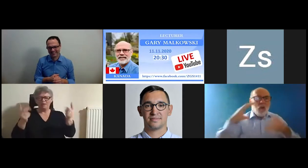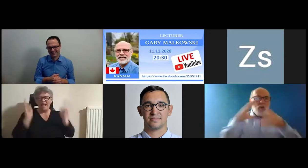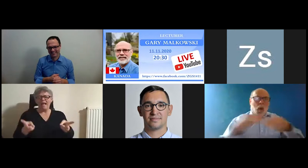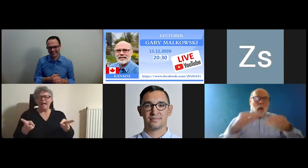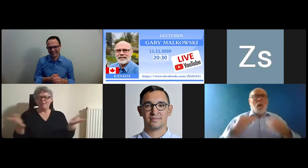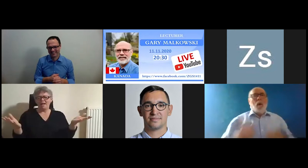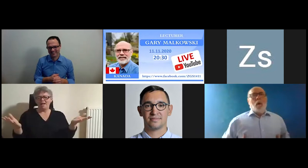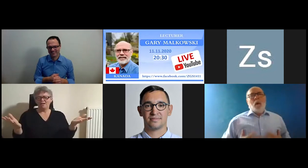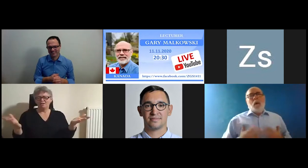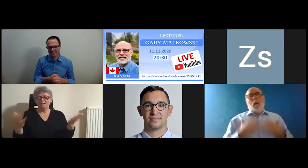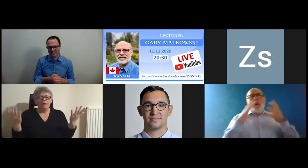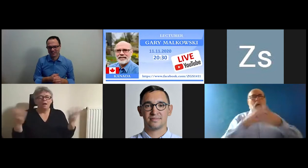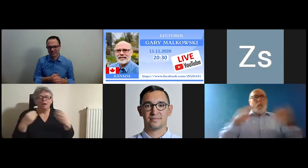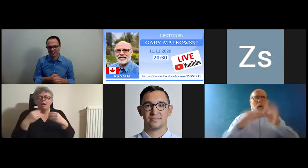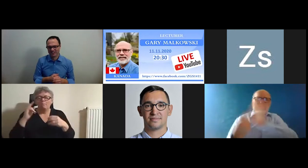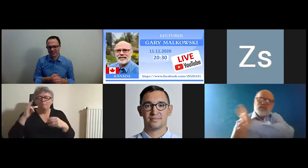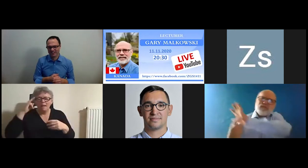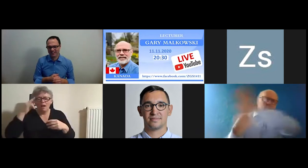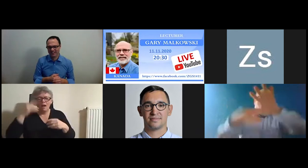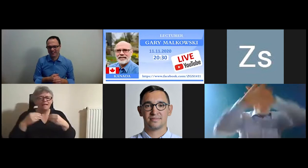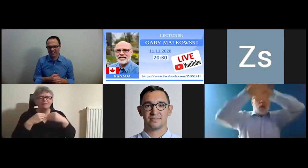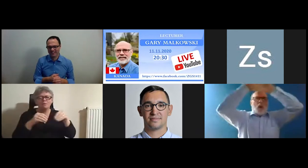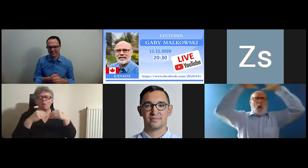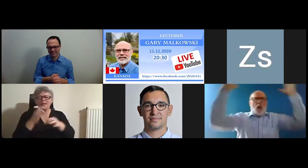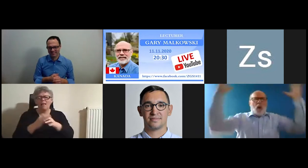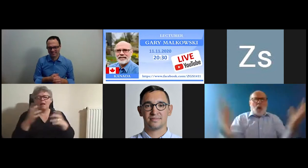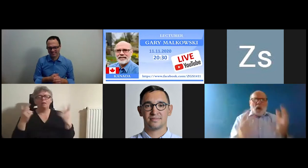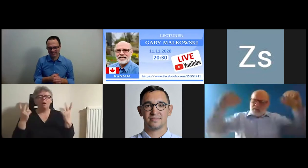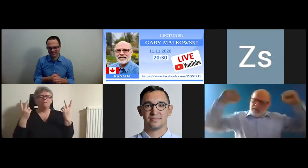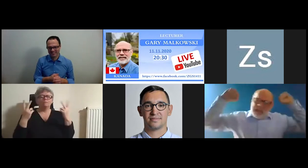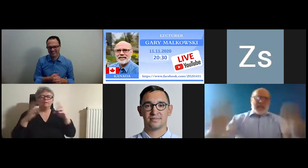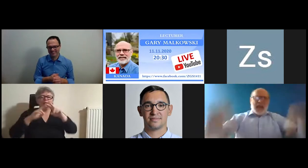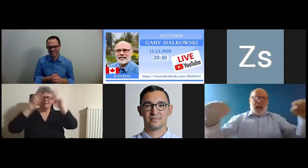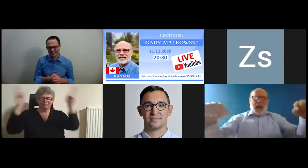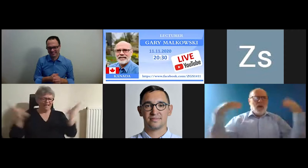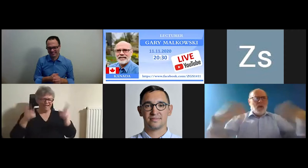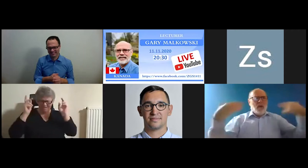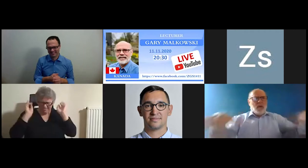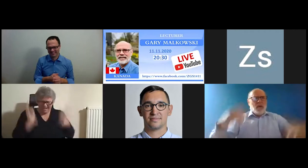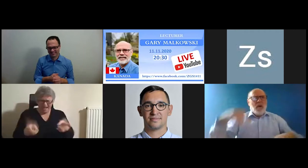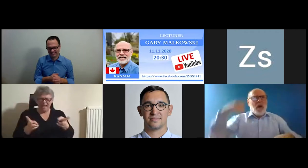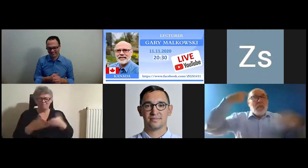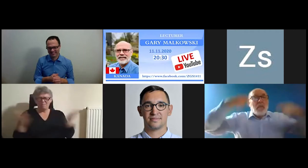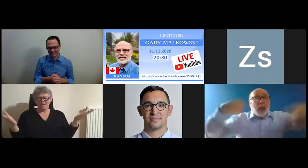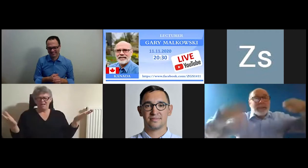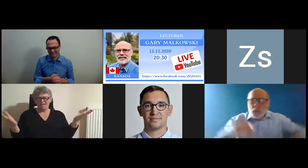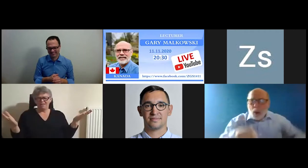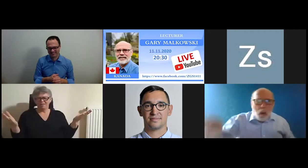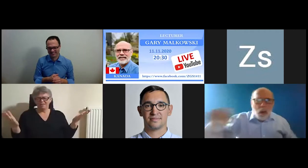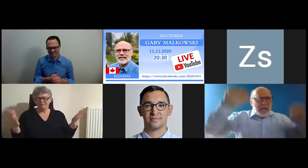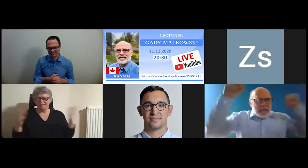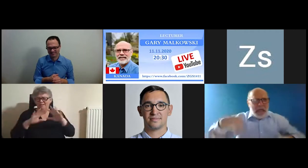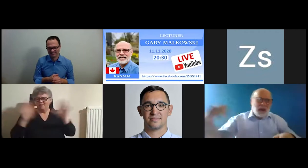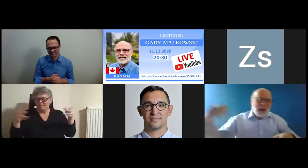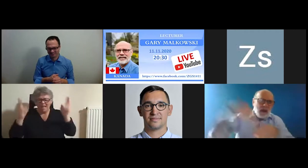deaf people can. Miha's story was so inspiring, showing the whole world that